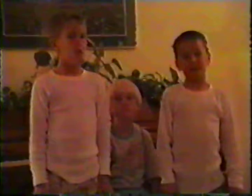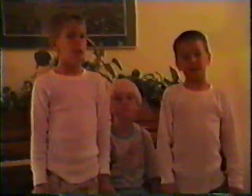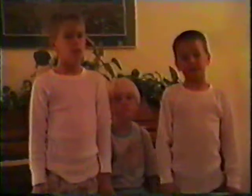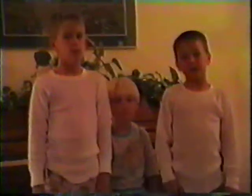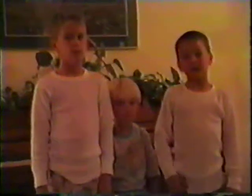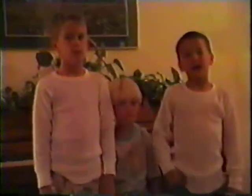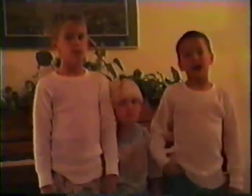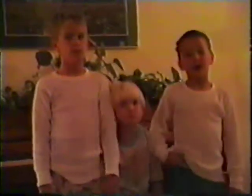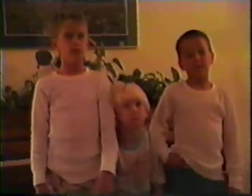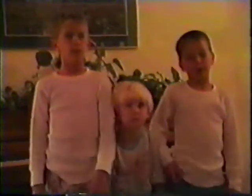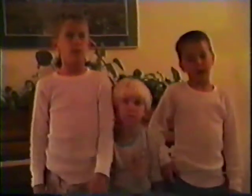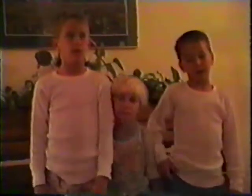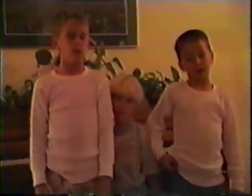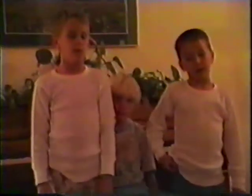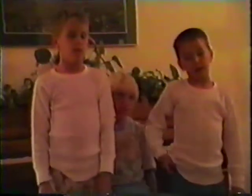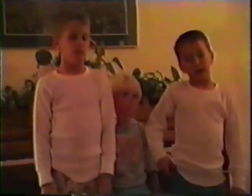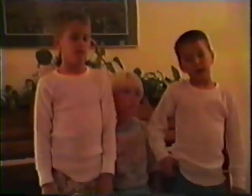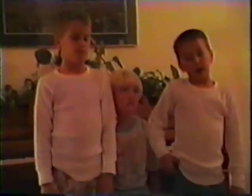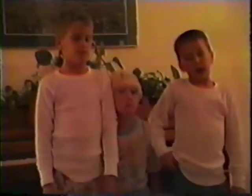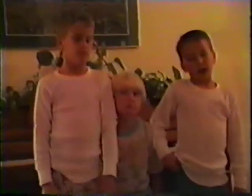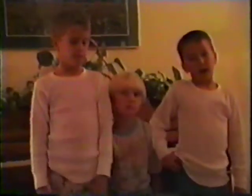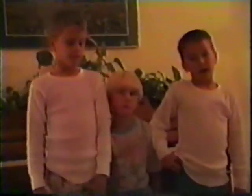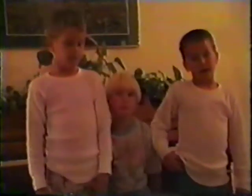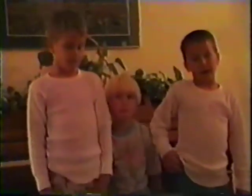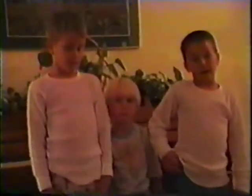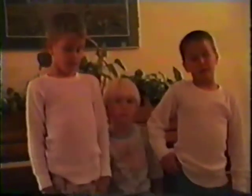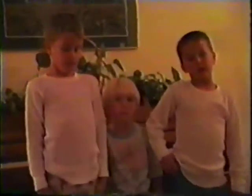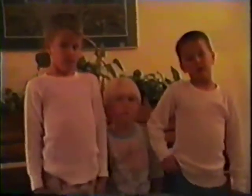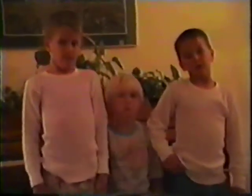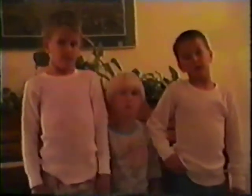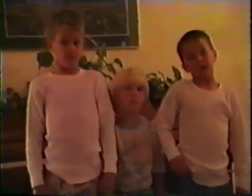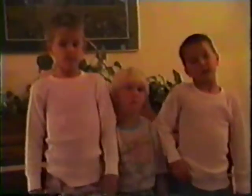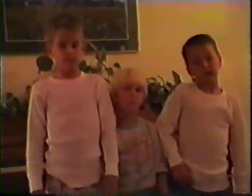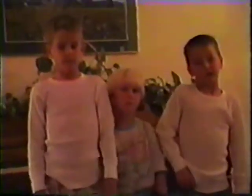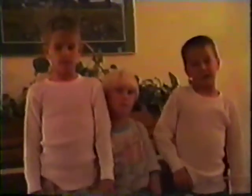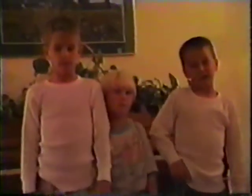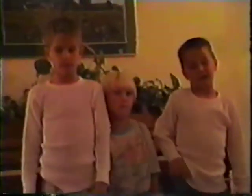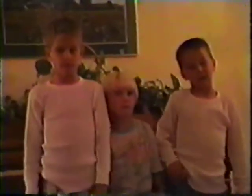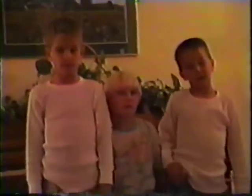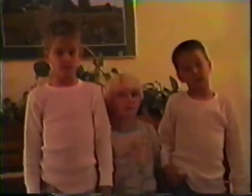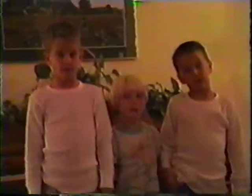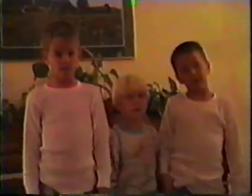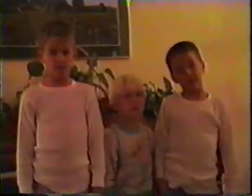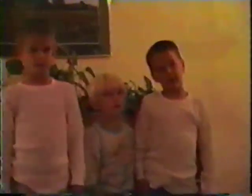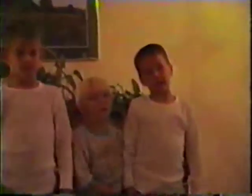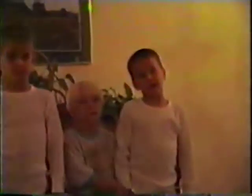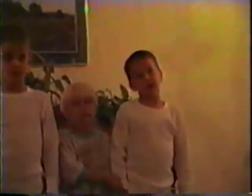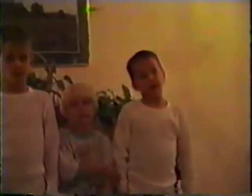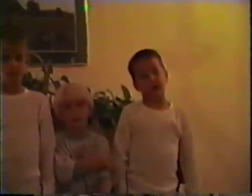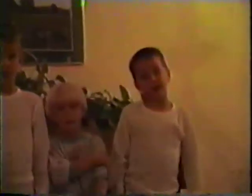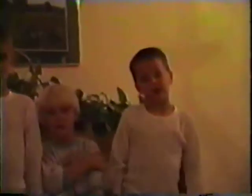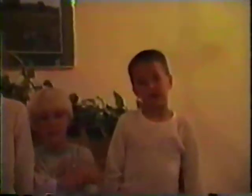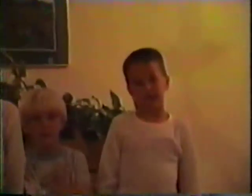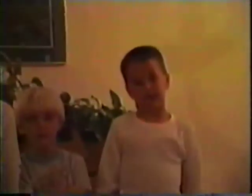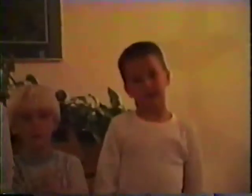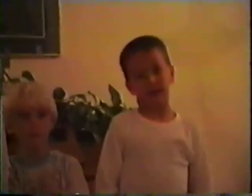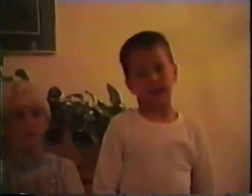We learned at primary. Now we learned it in sign language because now there's some deaf